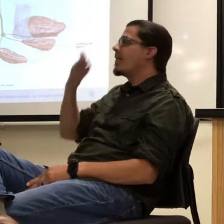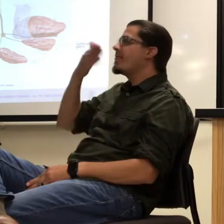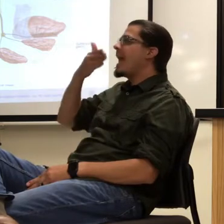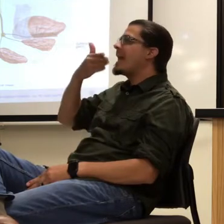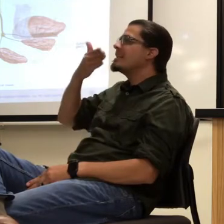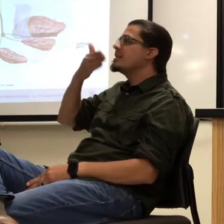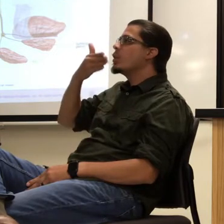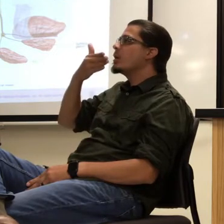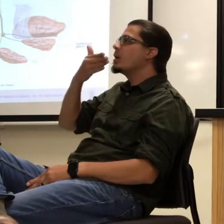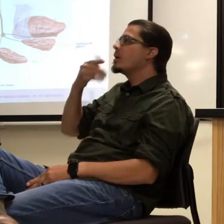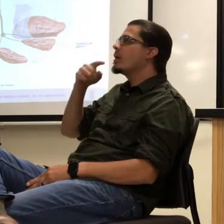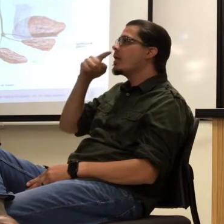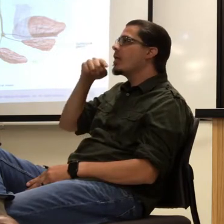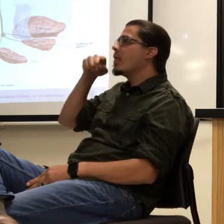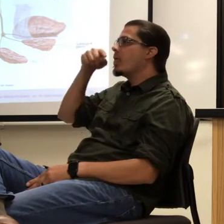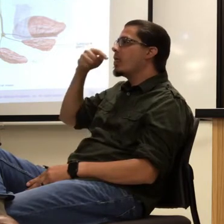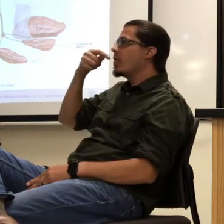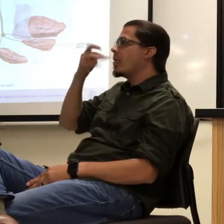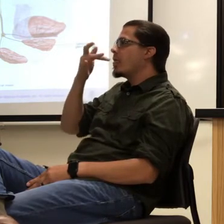the taste buds.